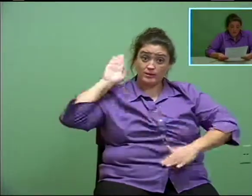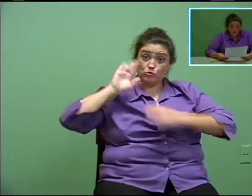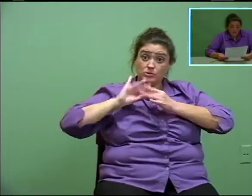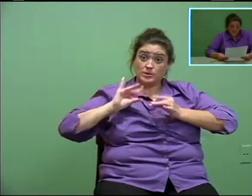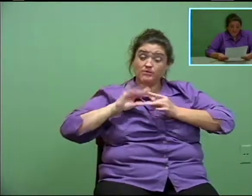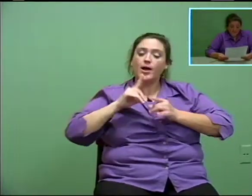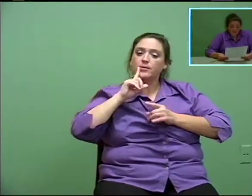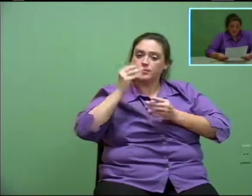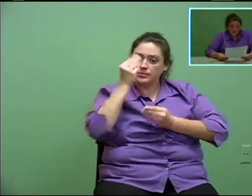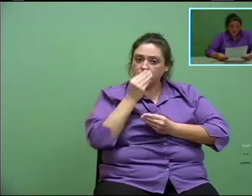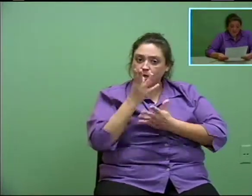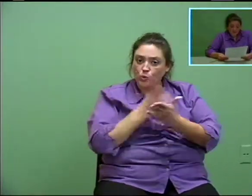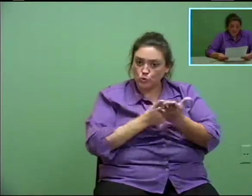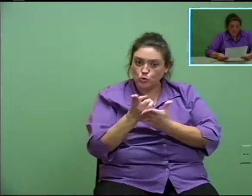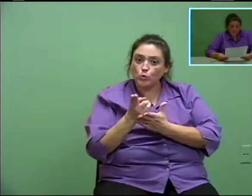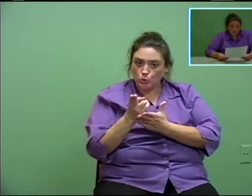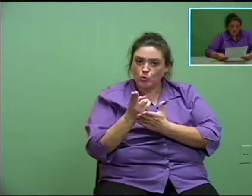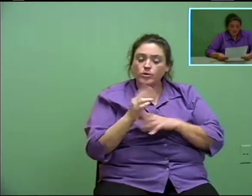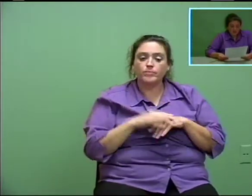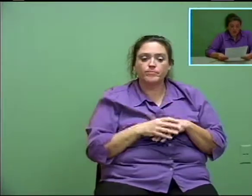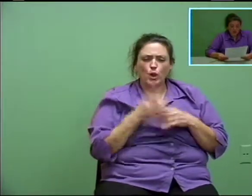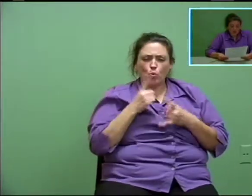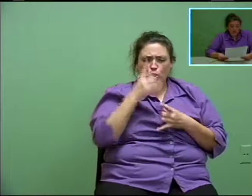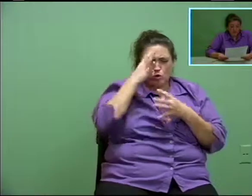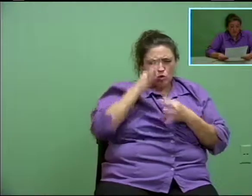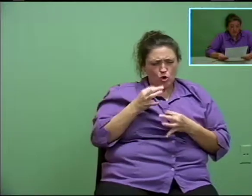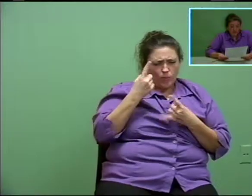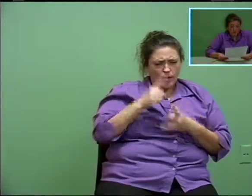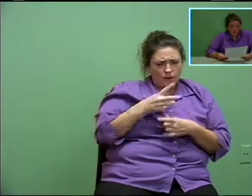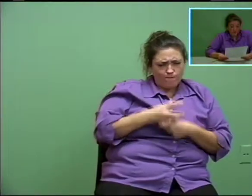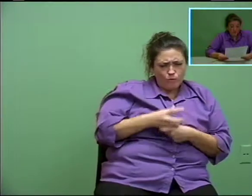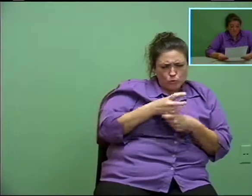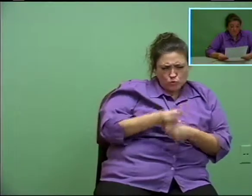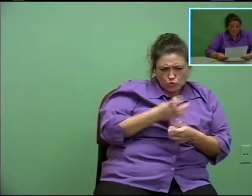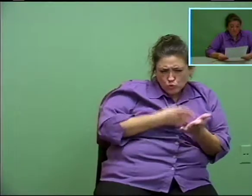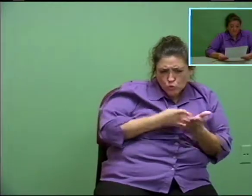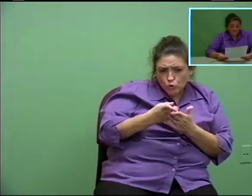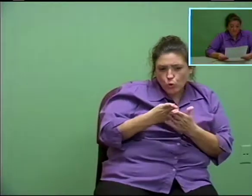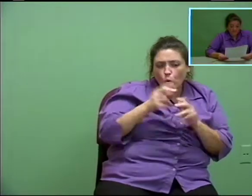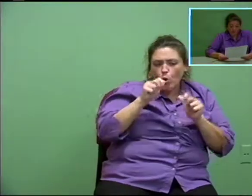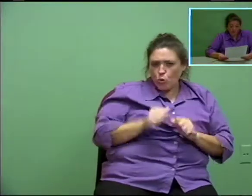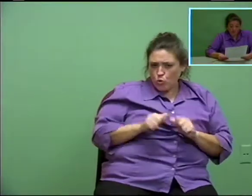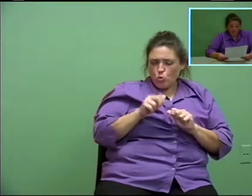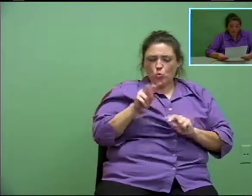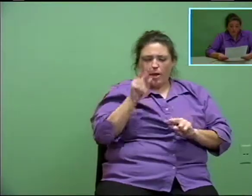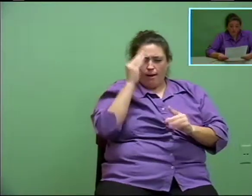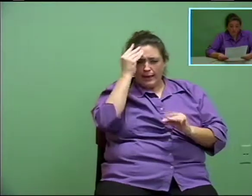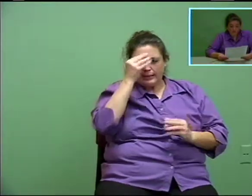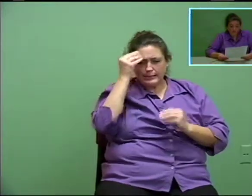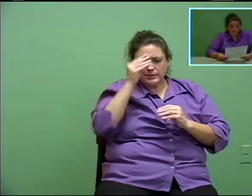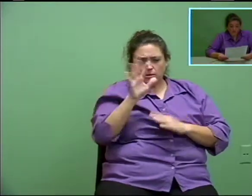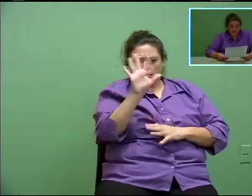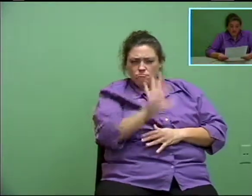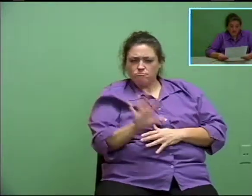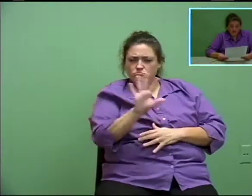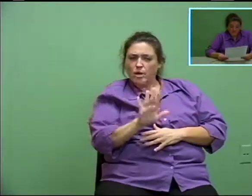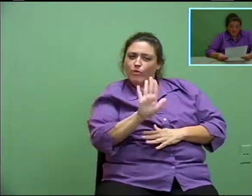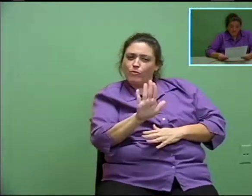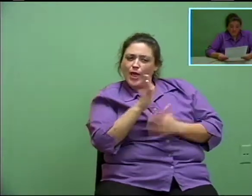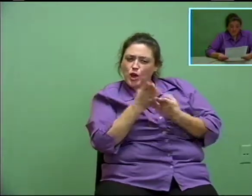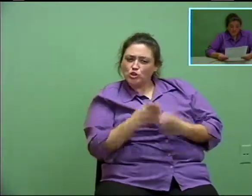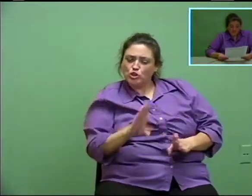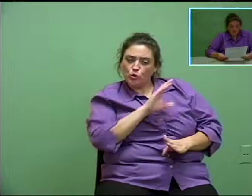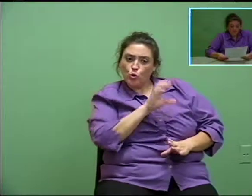forming your opinion as to the credibility of a witness, you may look at the proof, if any, of his or her general character,